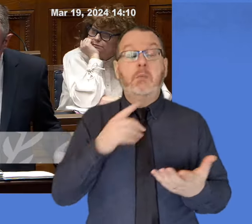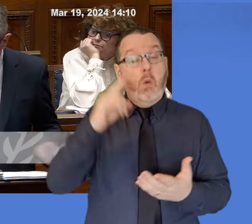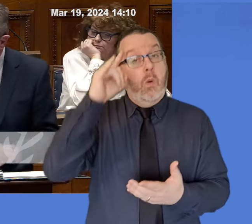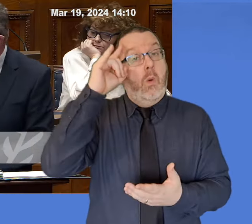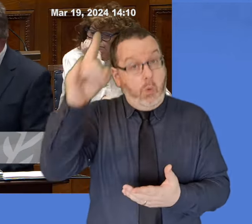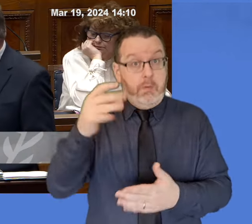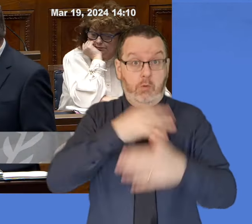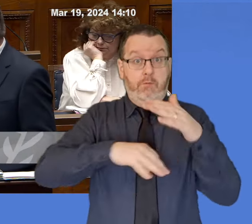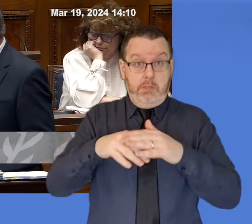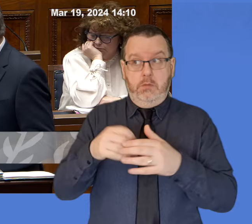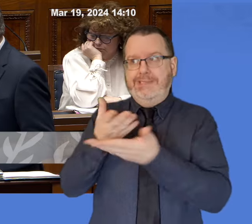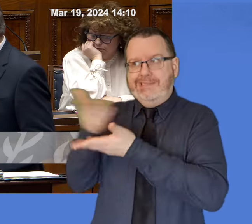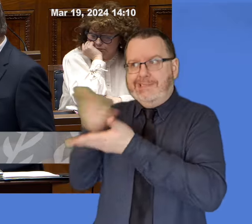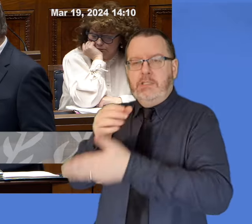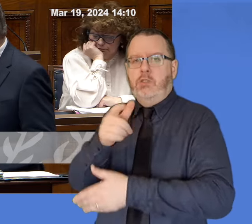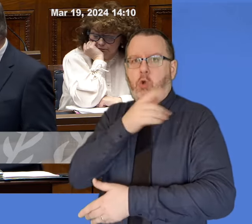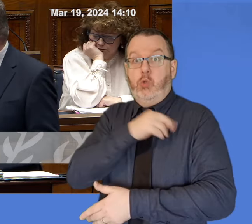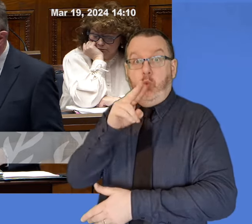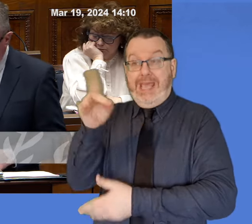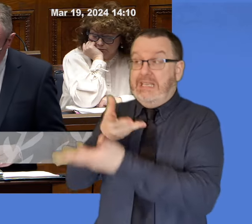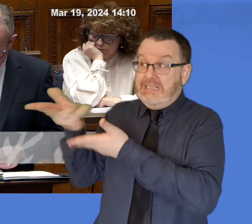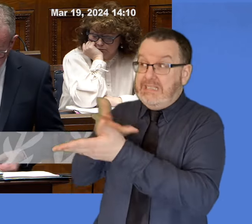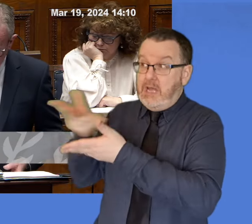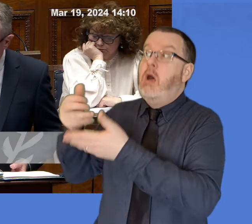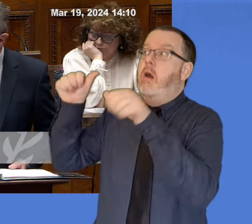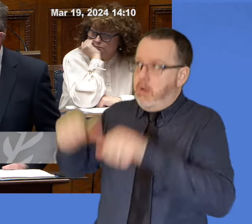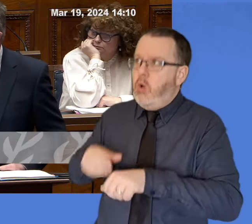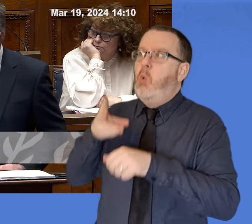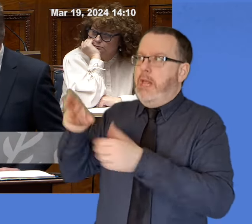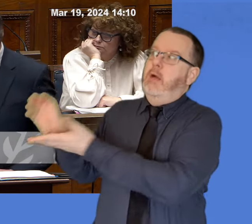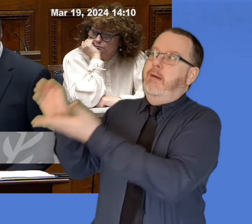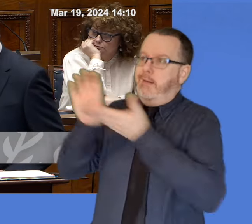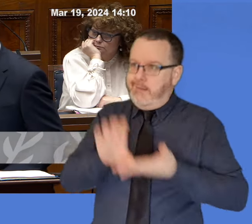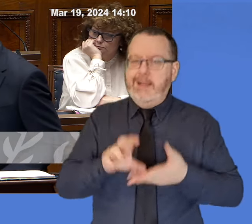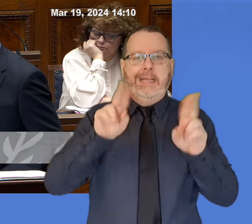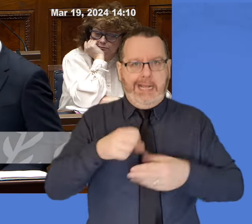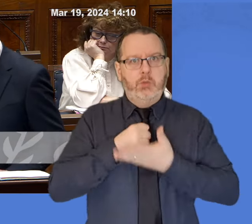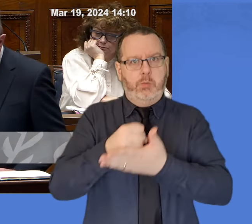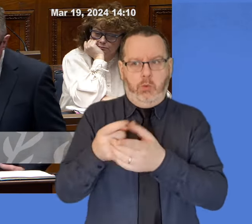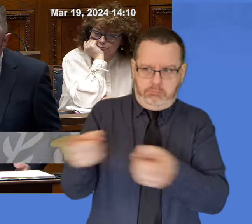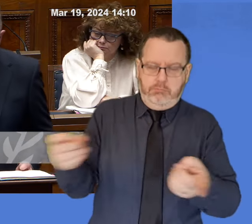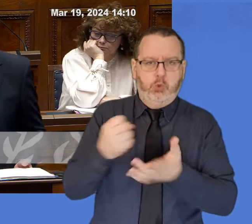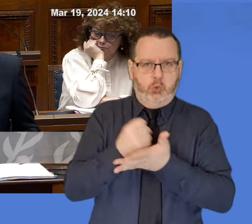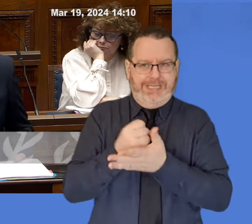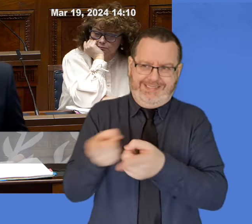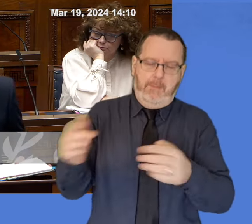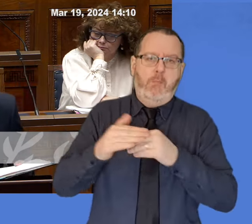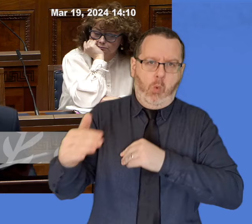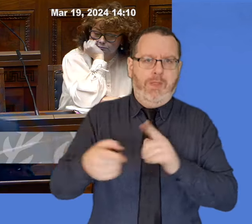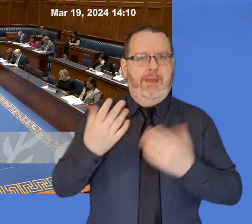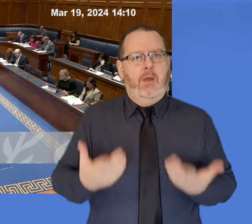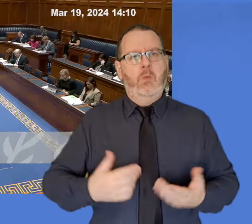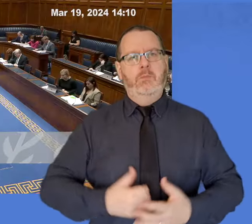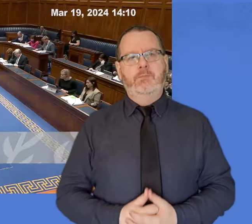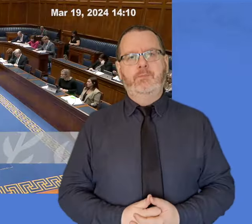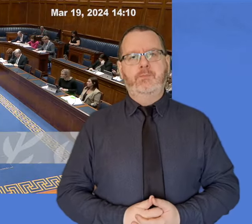the Executive can have a positive outcome in terms of its negotiations with the British Government in this matter, and that we do get more support to enable us to support students.